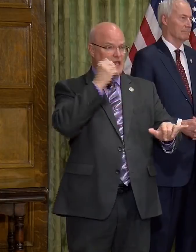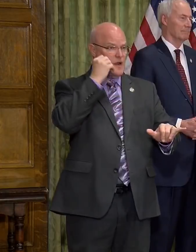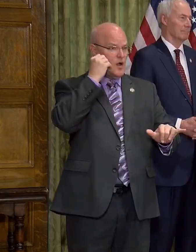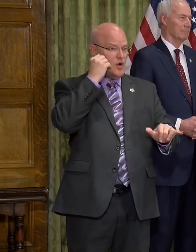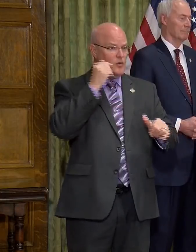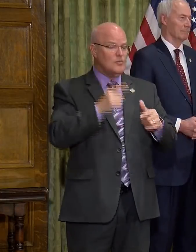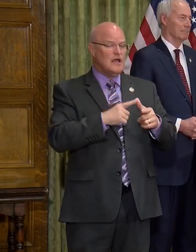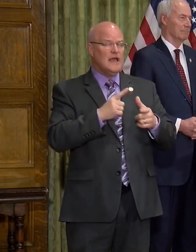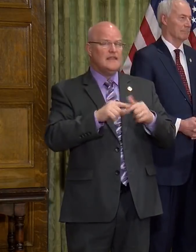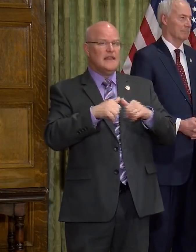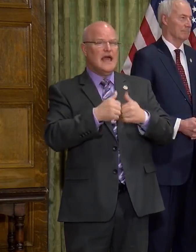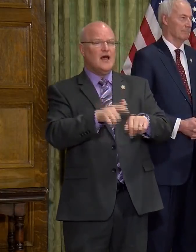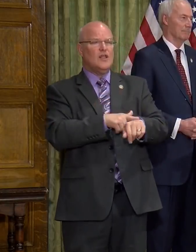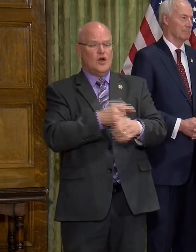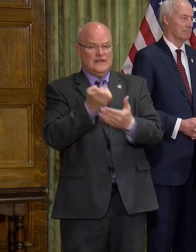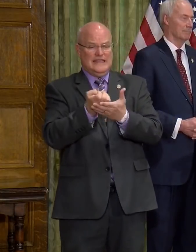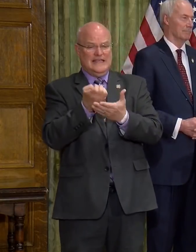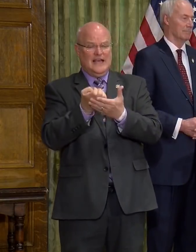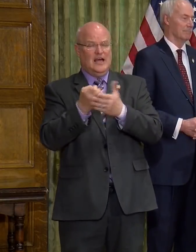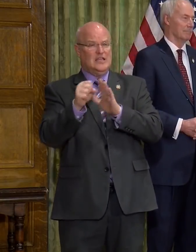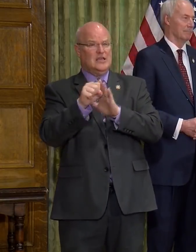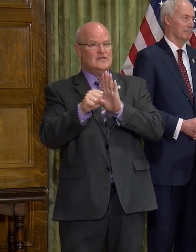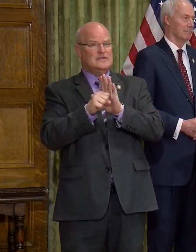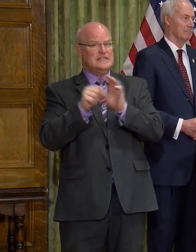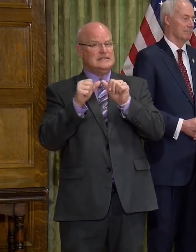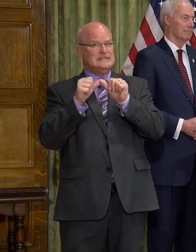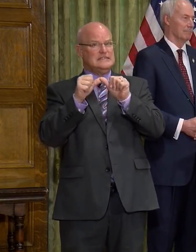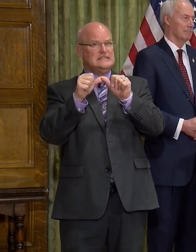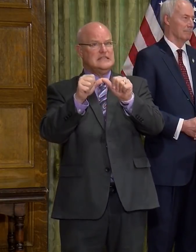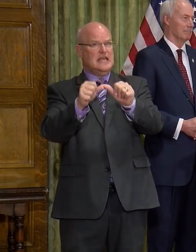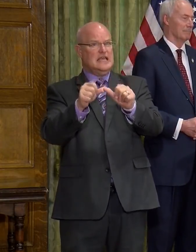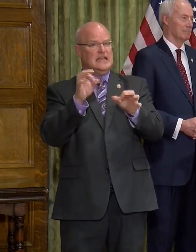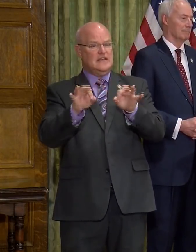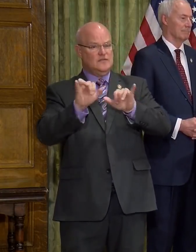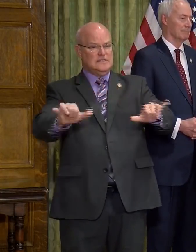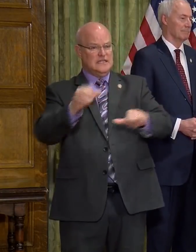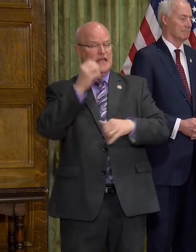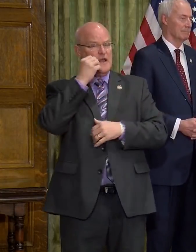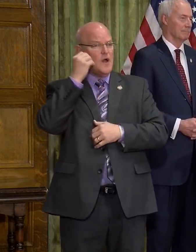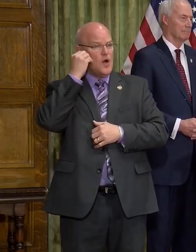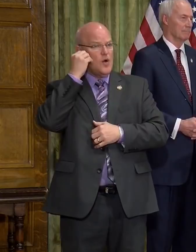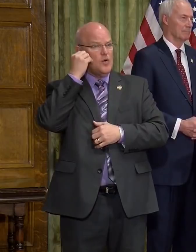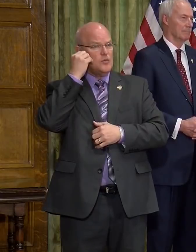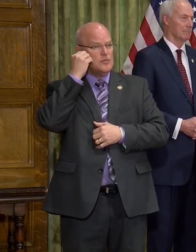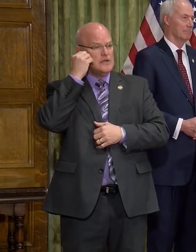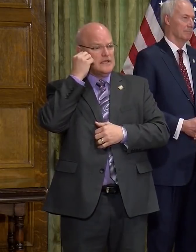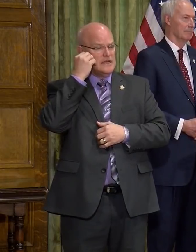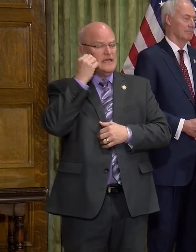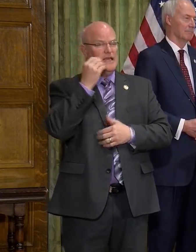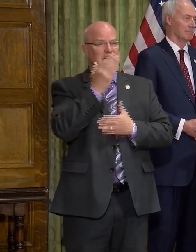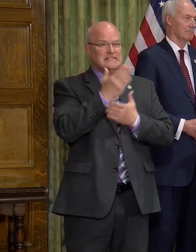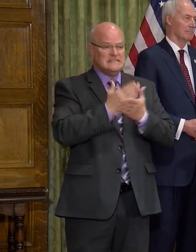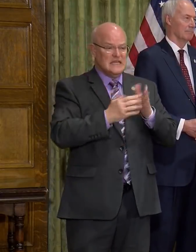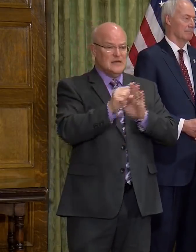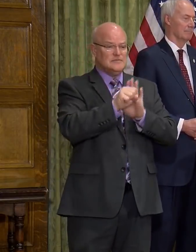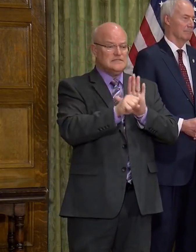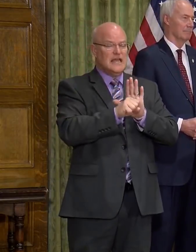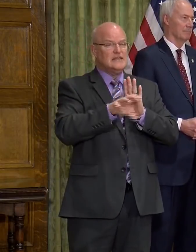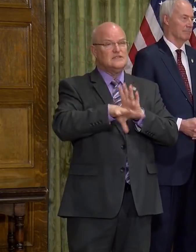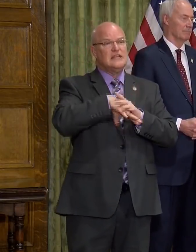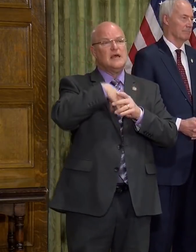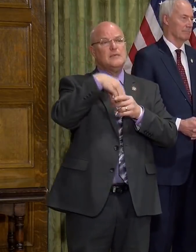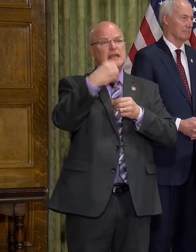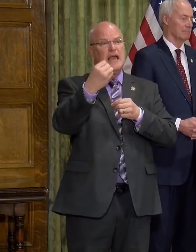then how long can the economy of a state sustain it? And if we have states that are coming out of their stay-at-home orders